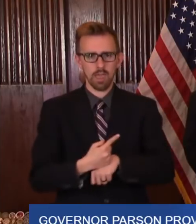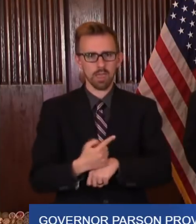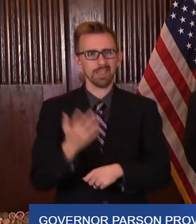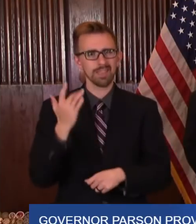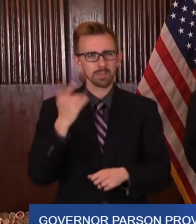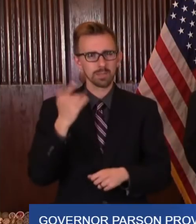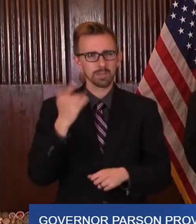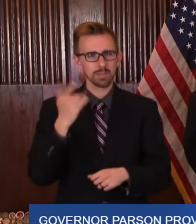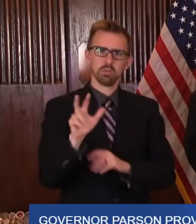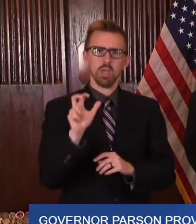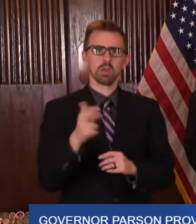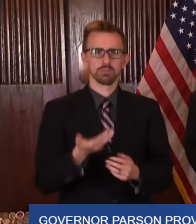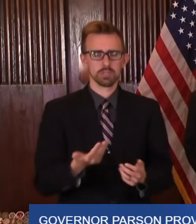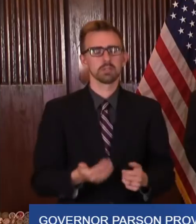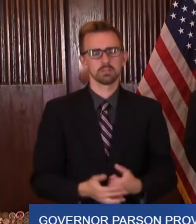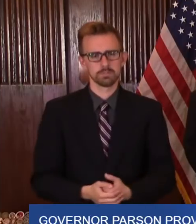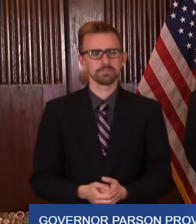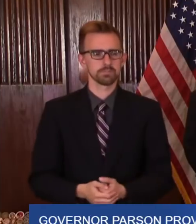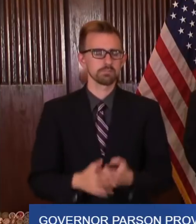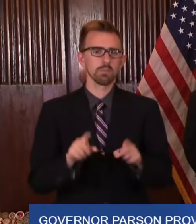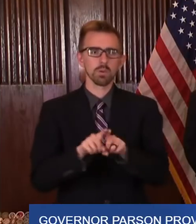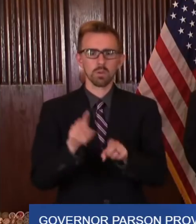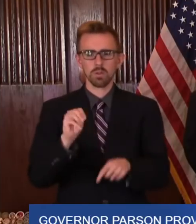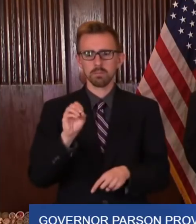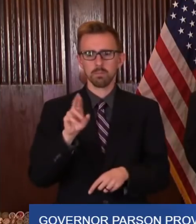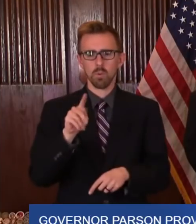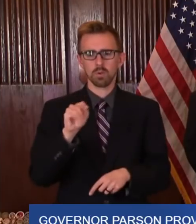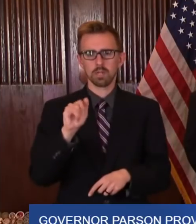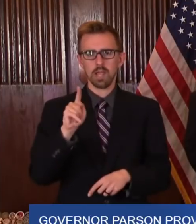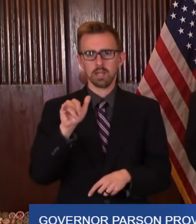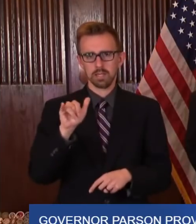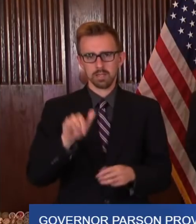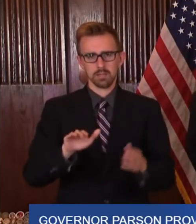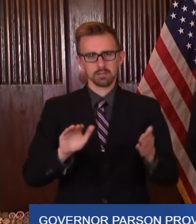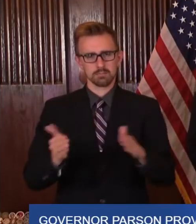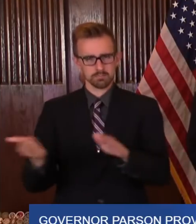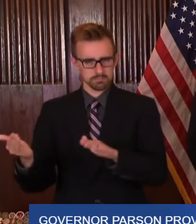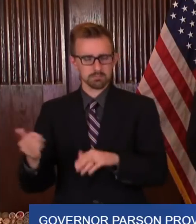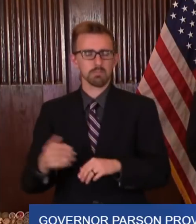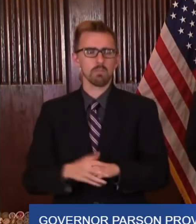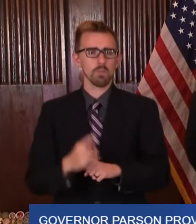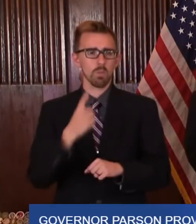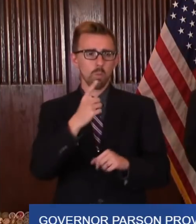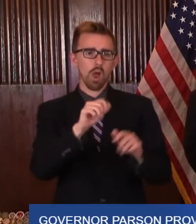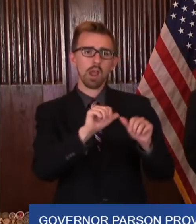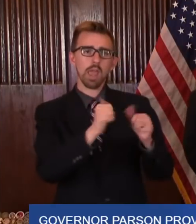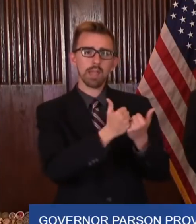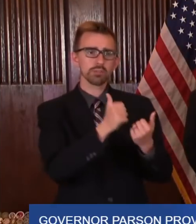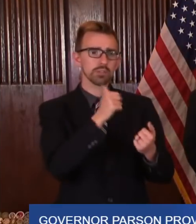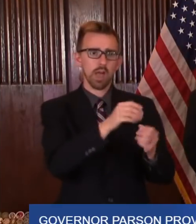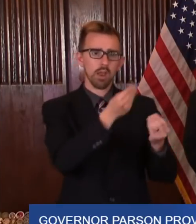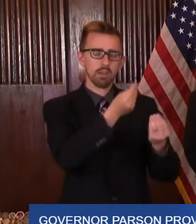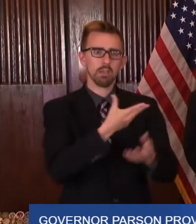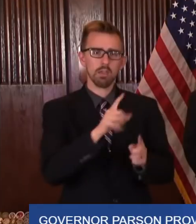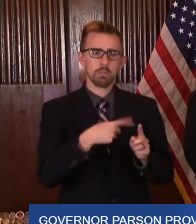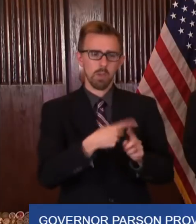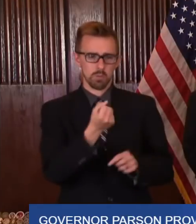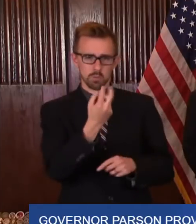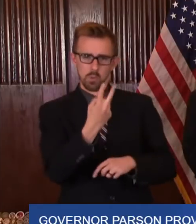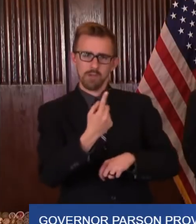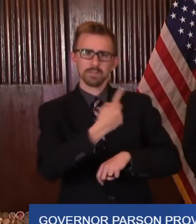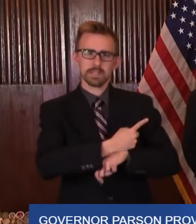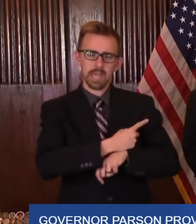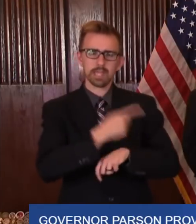had an issue, with mortality, in which one of our entities didn't report over a period of about 12